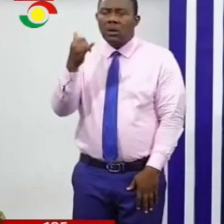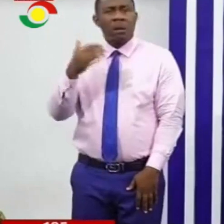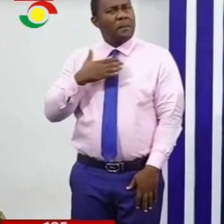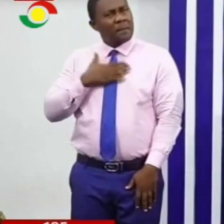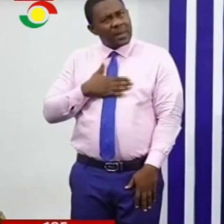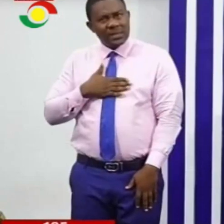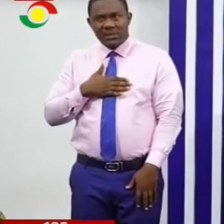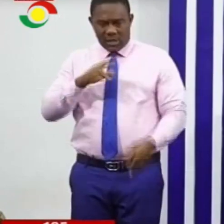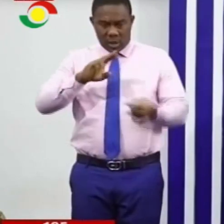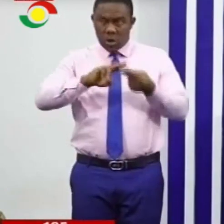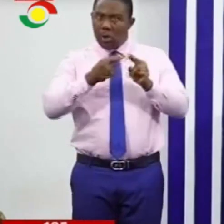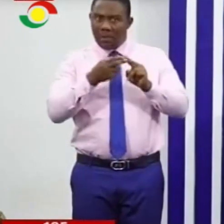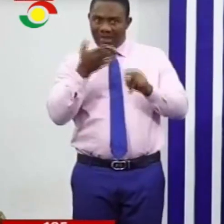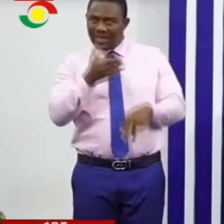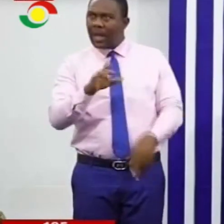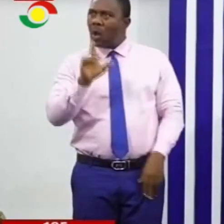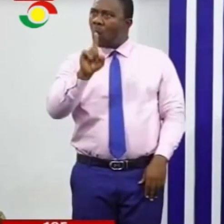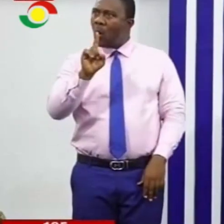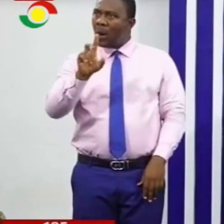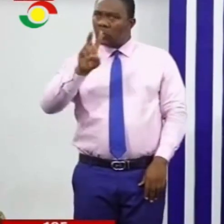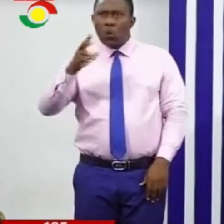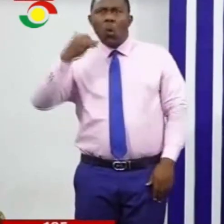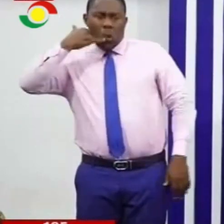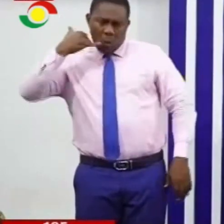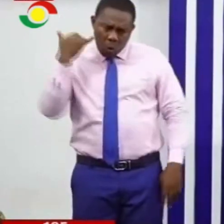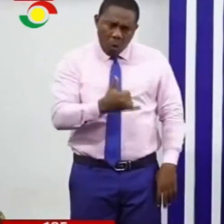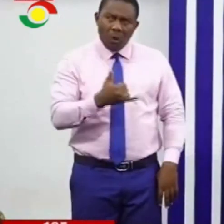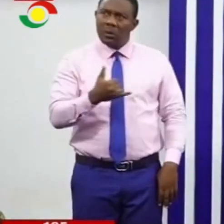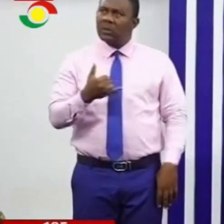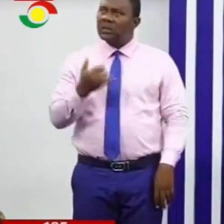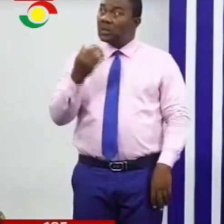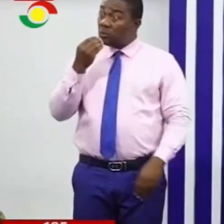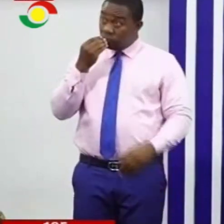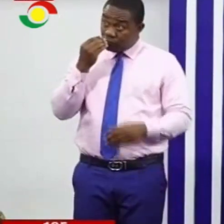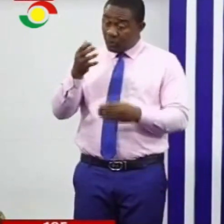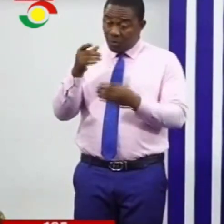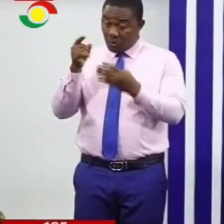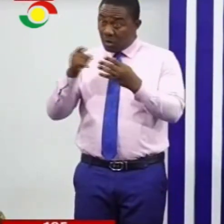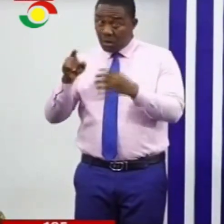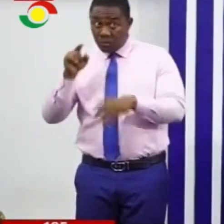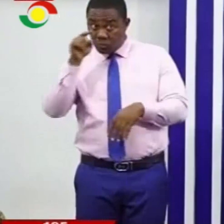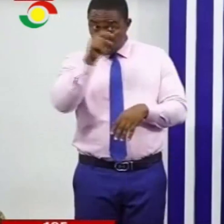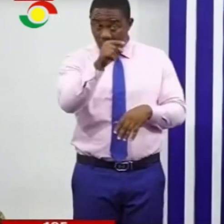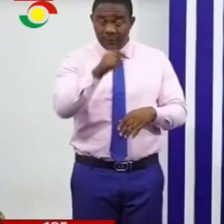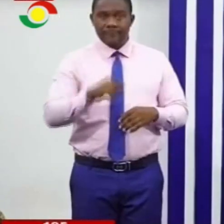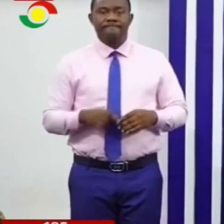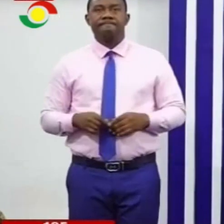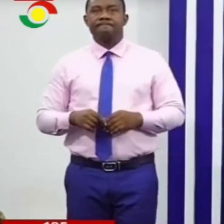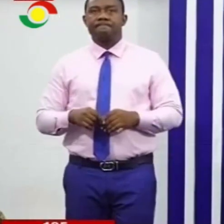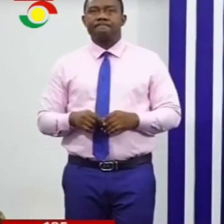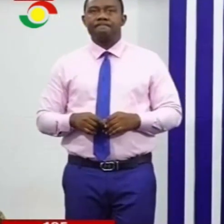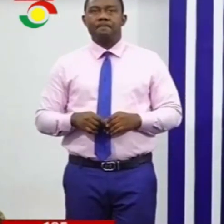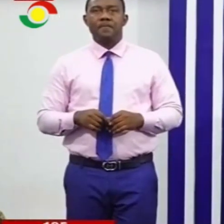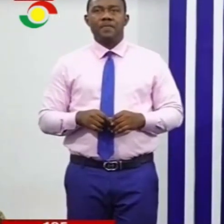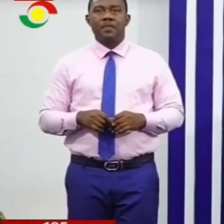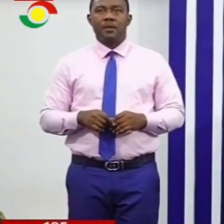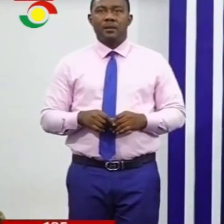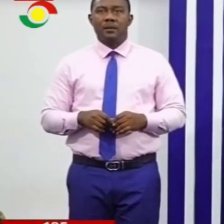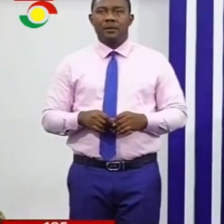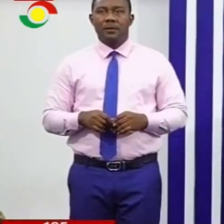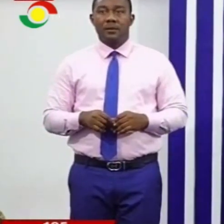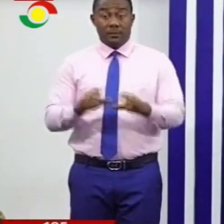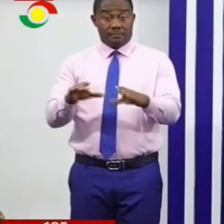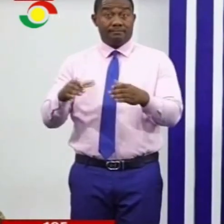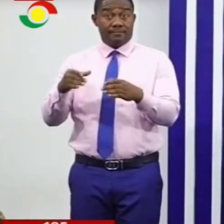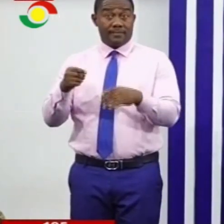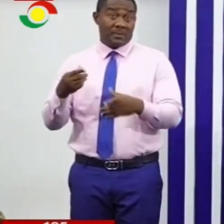112 na o mo ma so te se o ka o bi na o mo e kire o kwan abetumi afa so na ye tumi atesto ansana so o mo ba ba bia ye nya